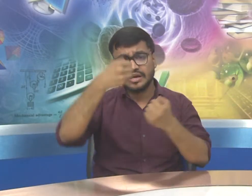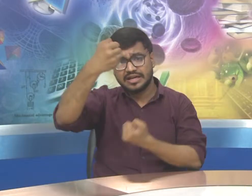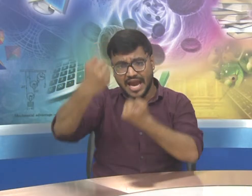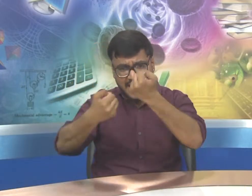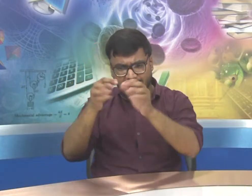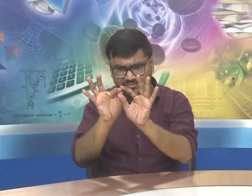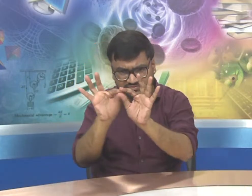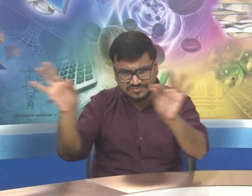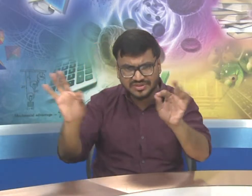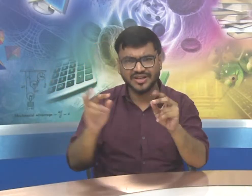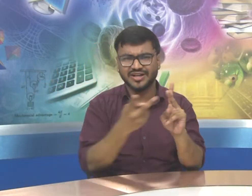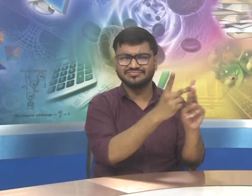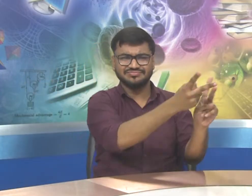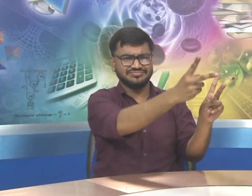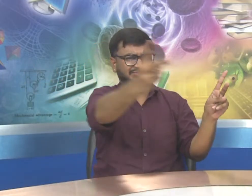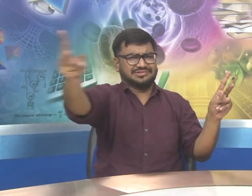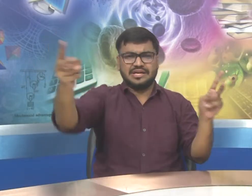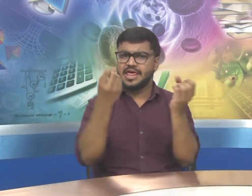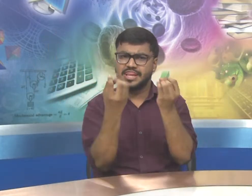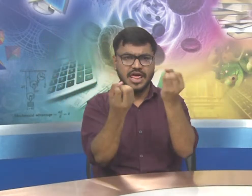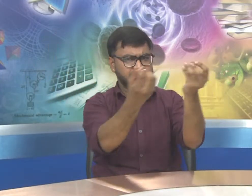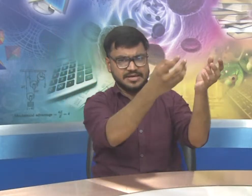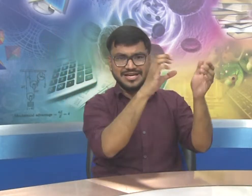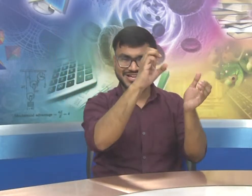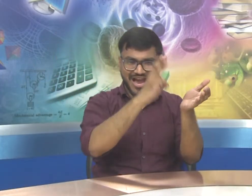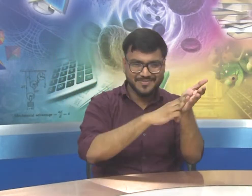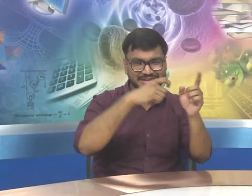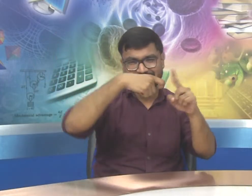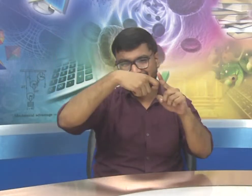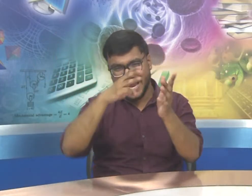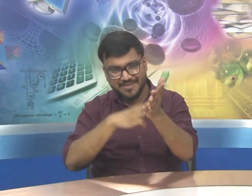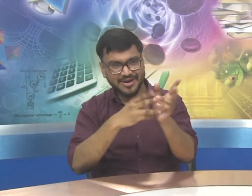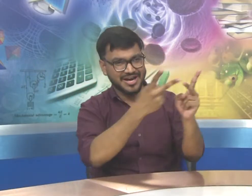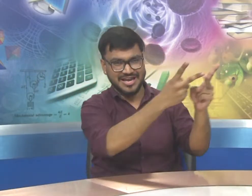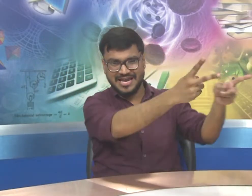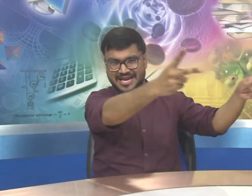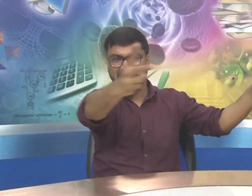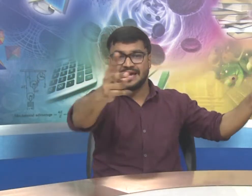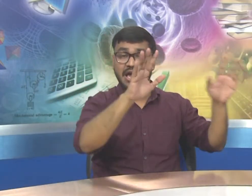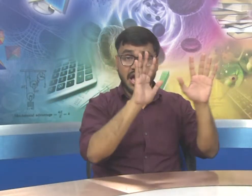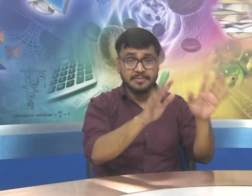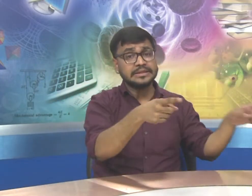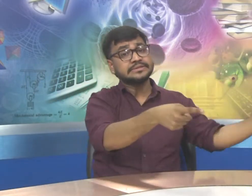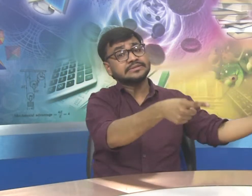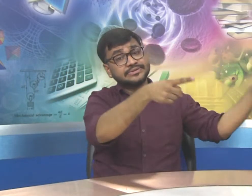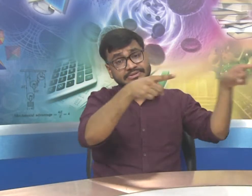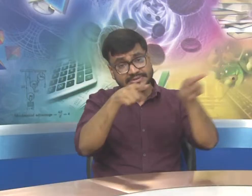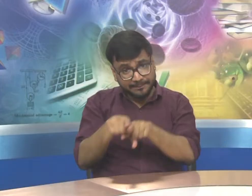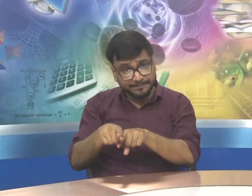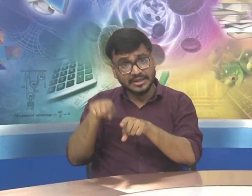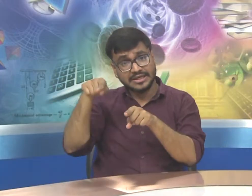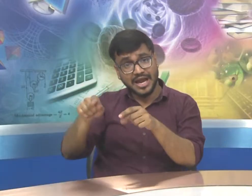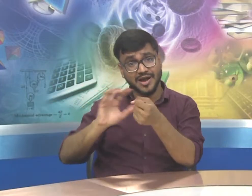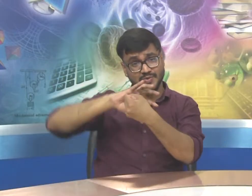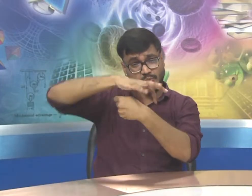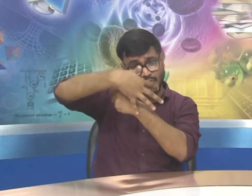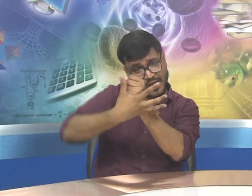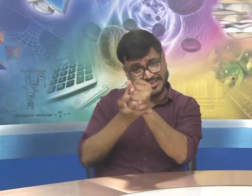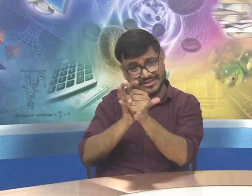For example, we use kilometer for measuring